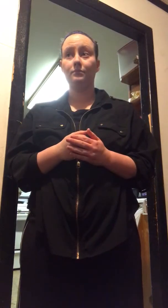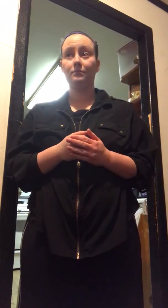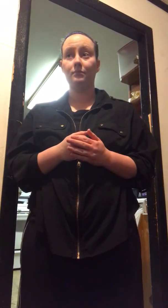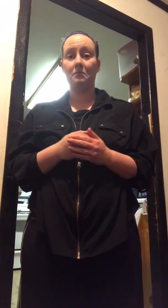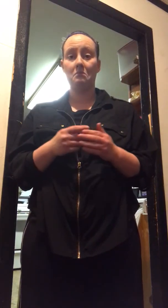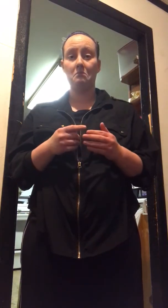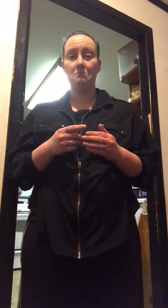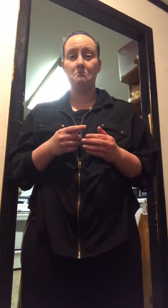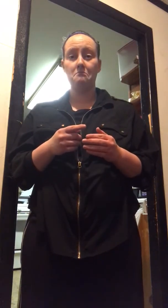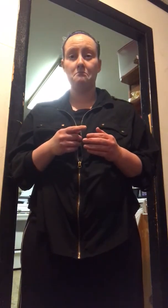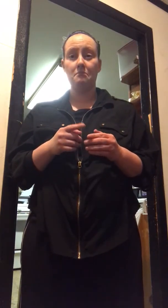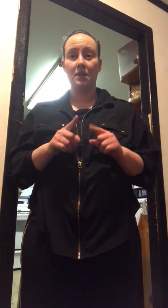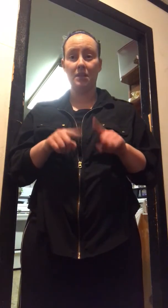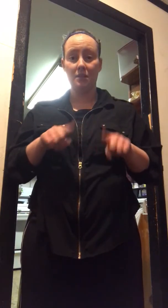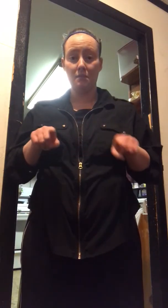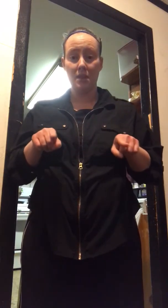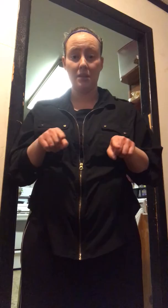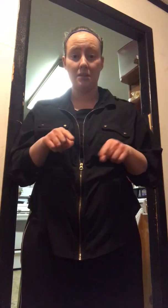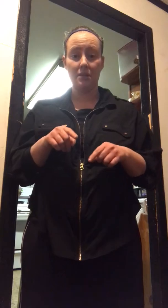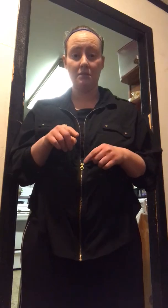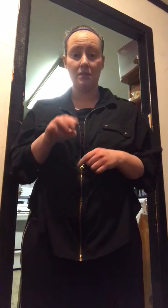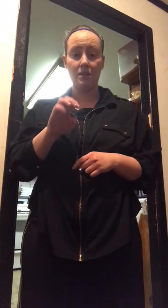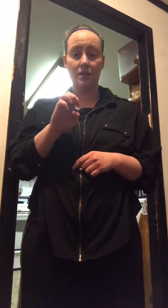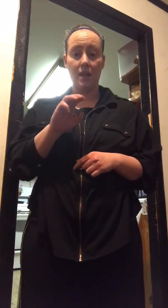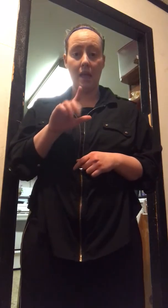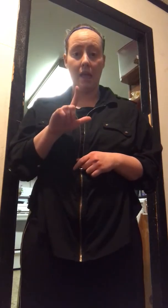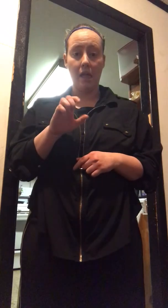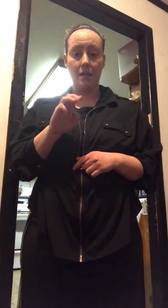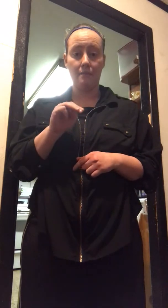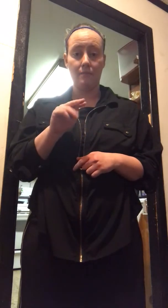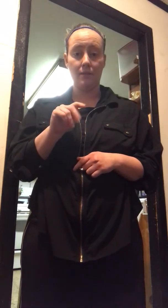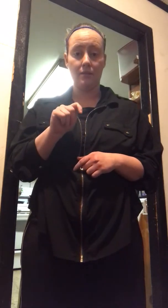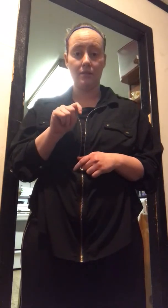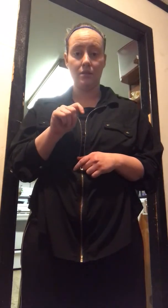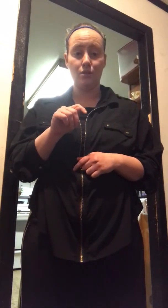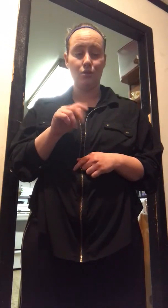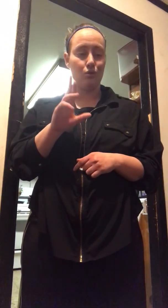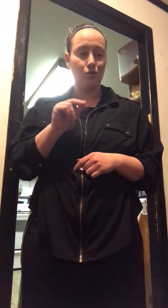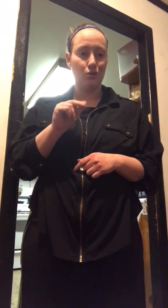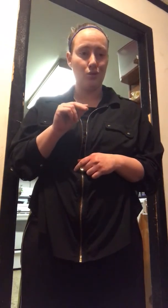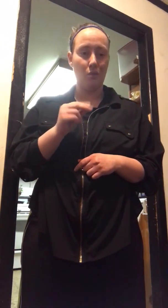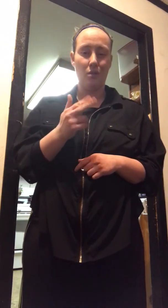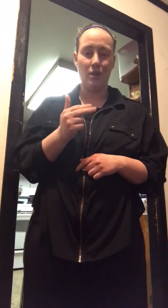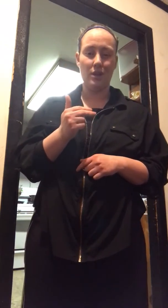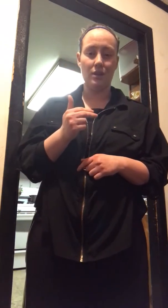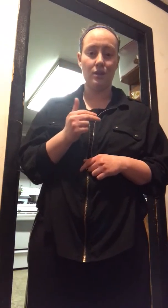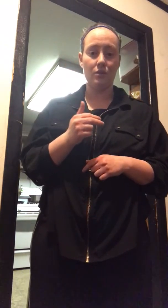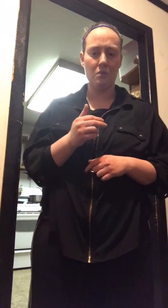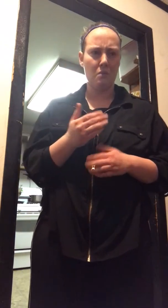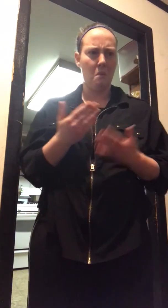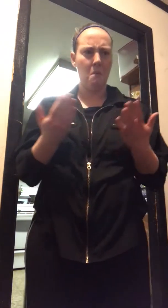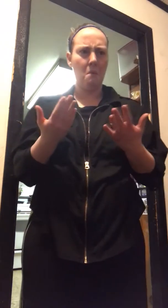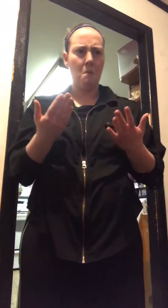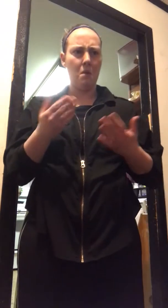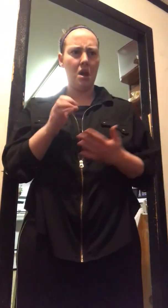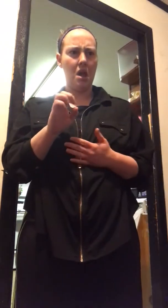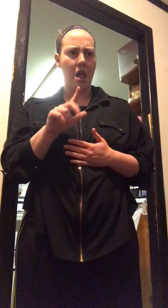Depends on the element. 13. On what element? An atom.